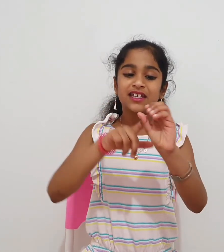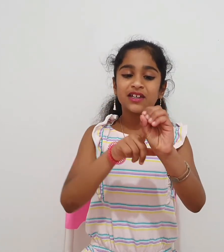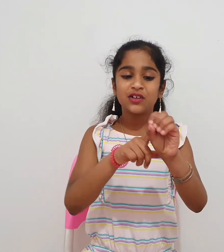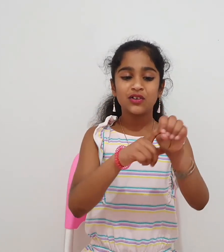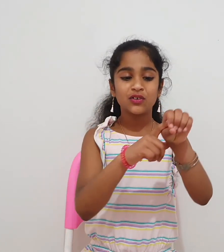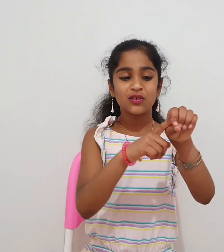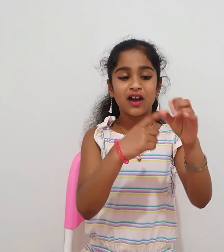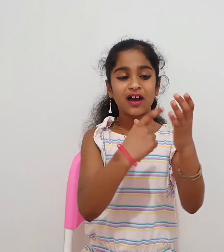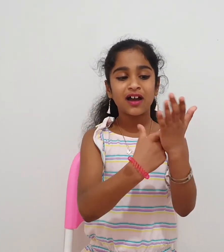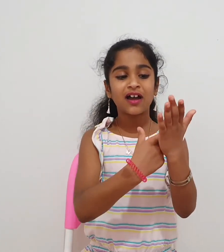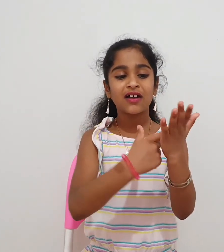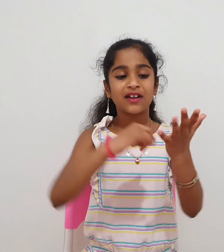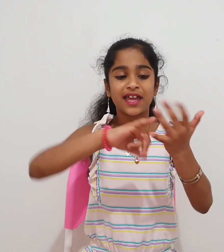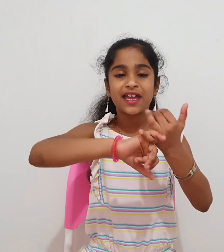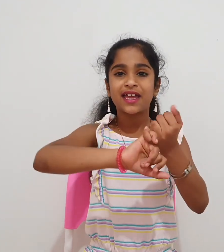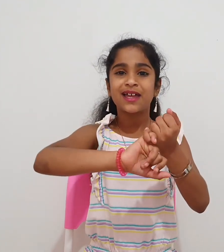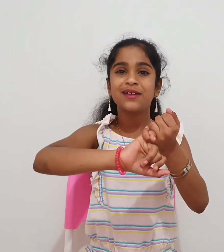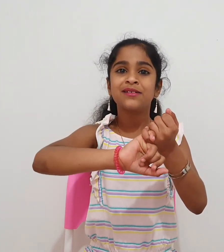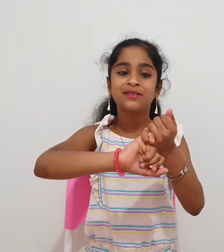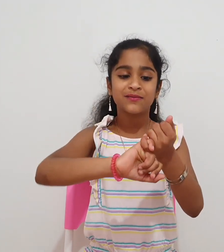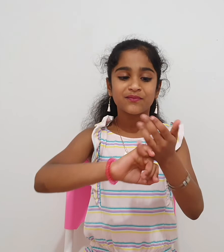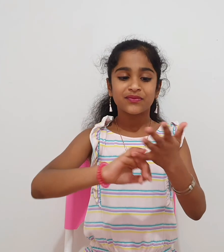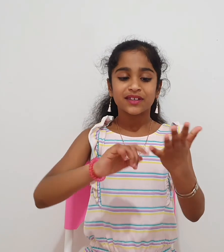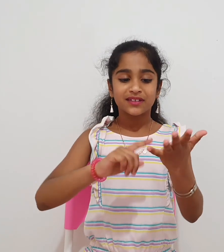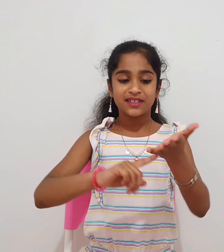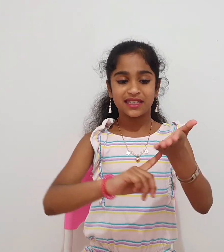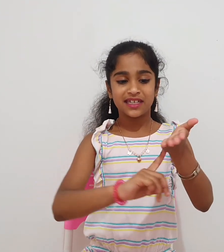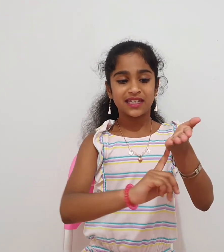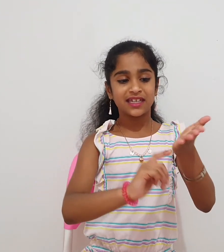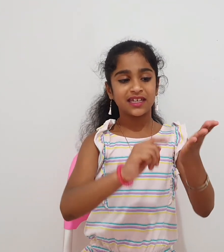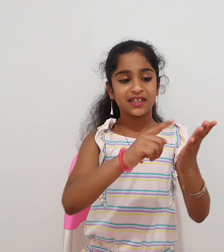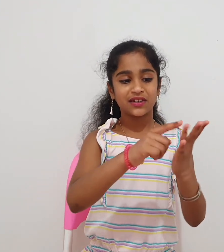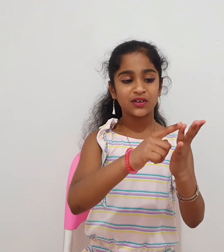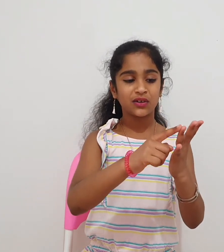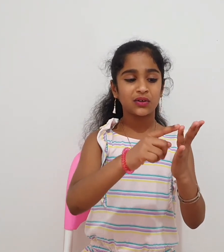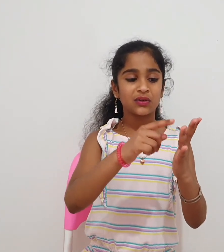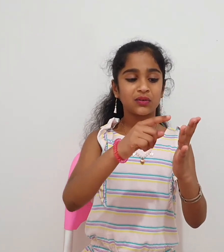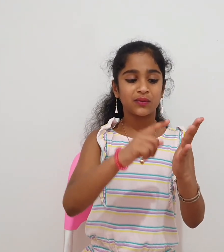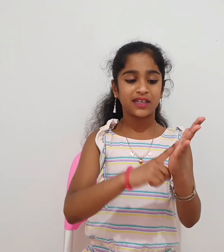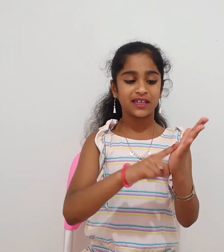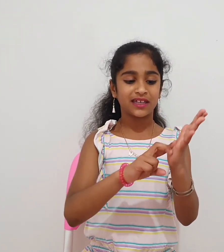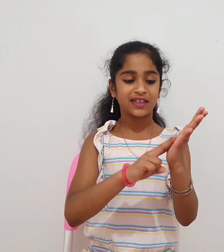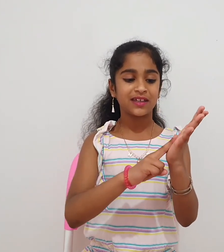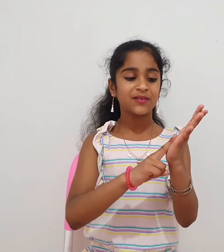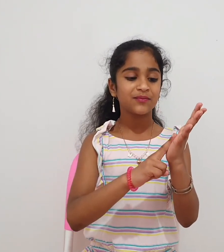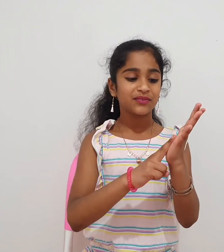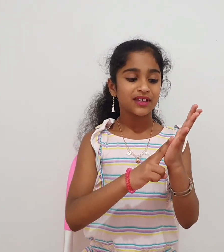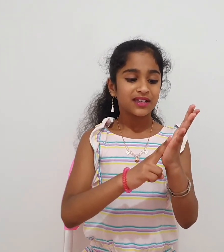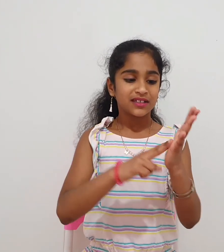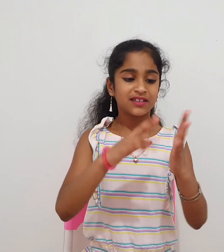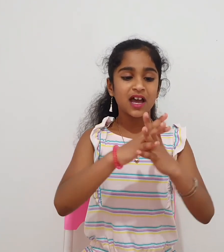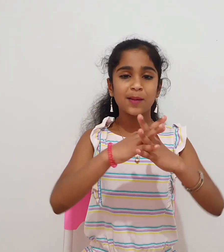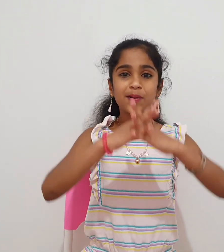Q, R, S, T, U, V, W,